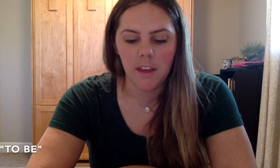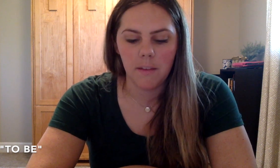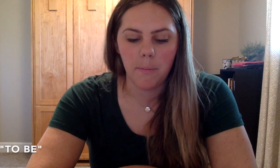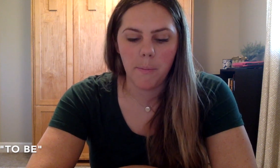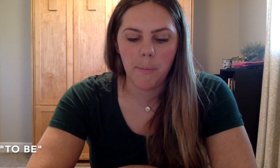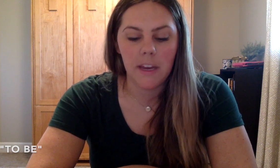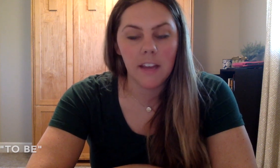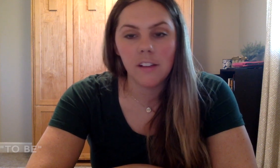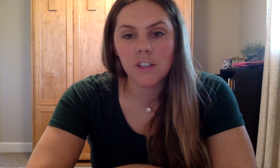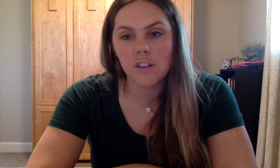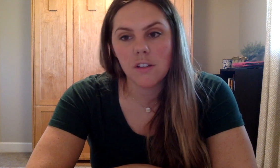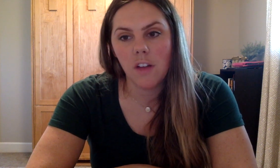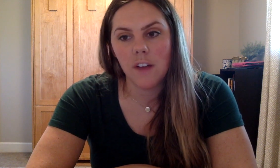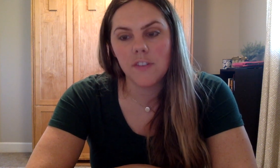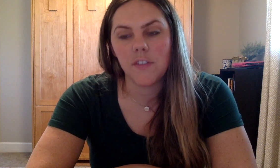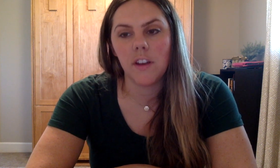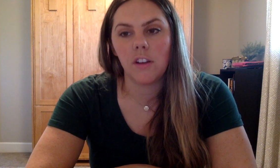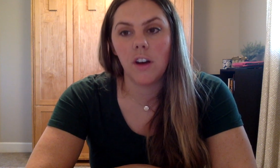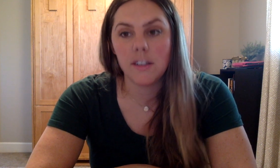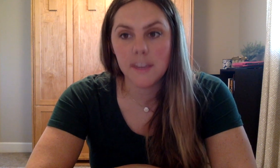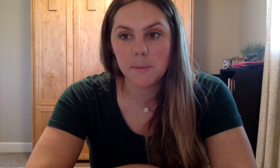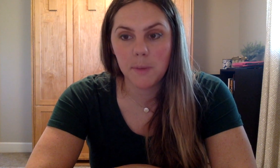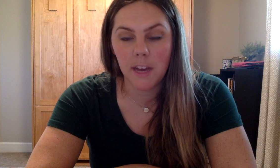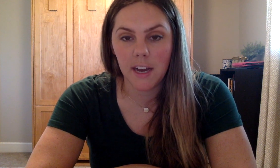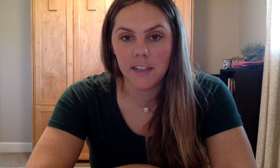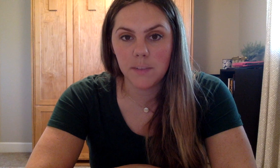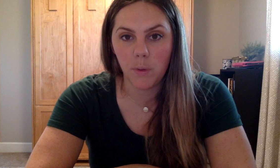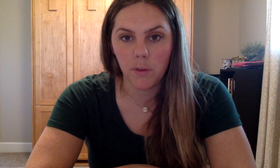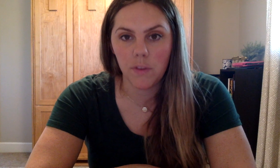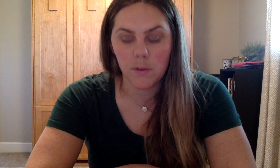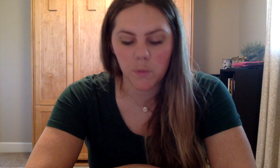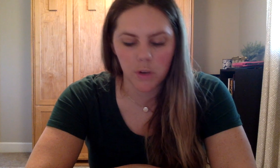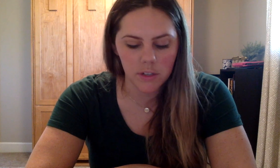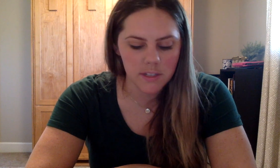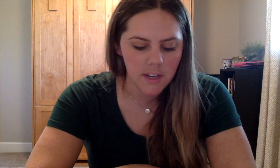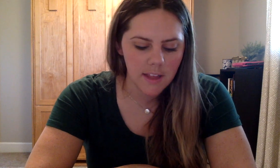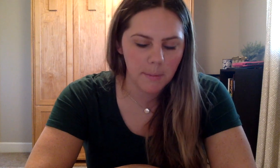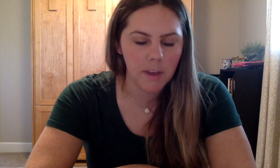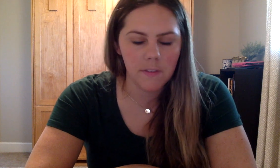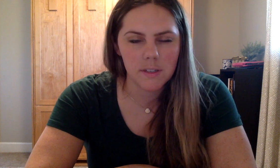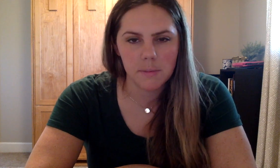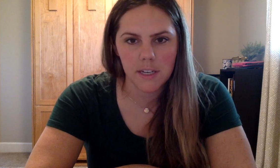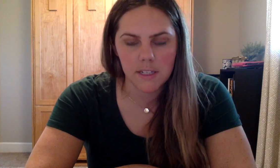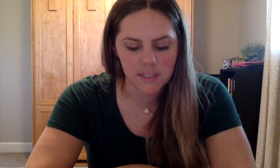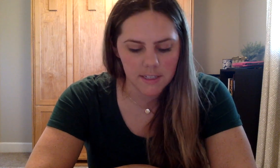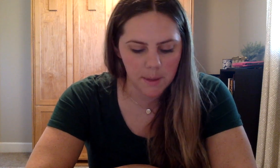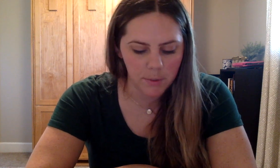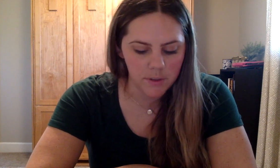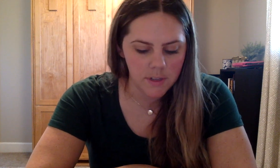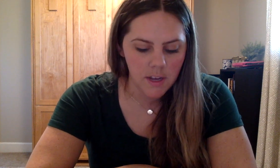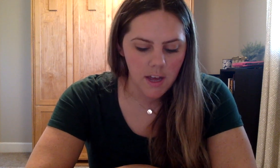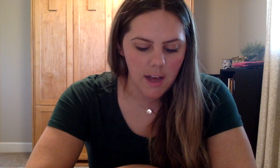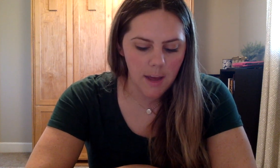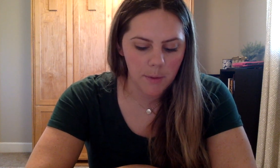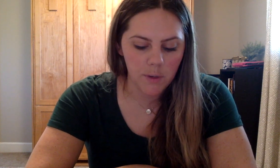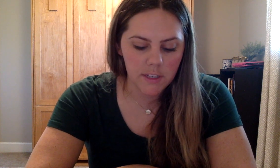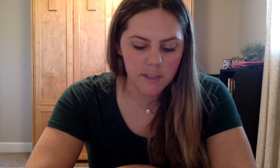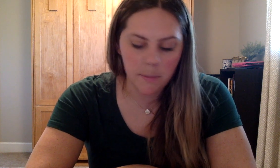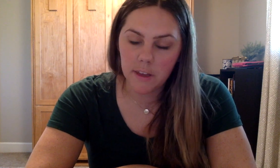In English, there's a lot of different concepts behind both of those words. Let me give you some sentence examples. You need to be there